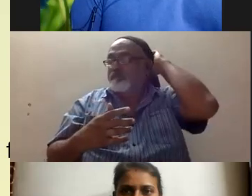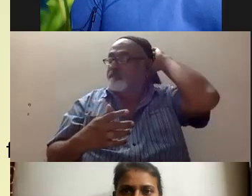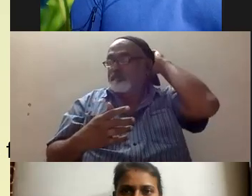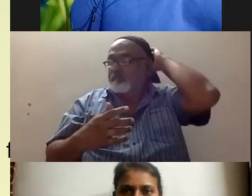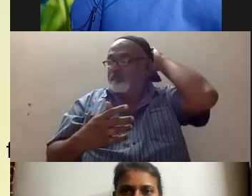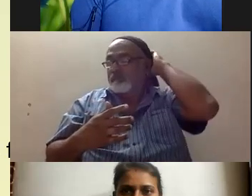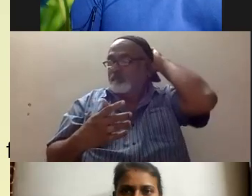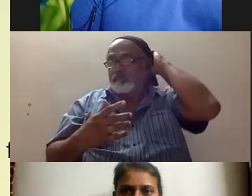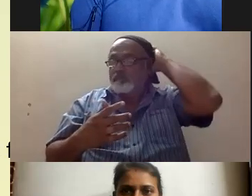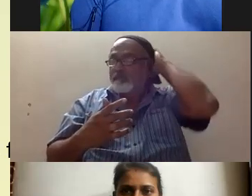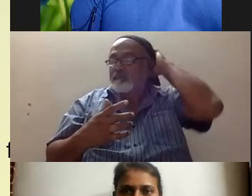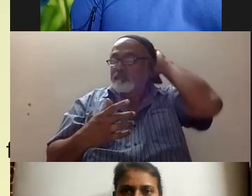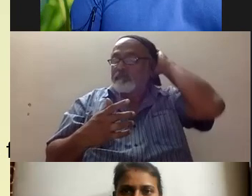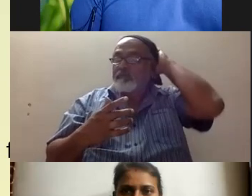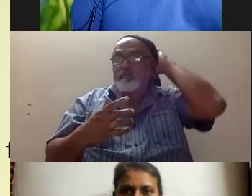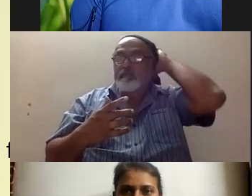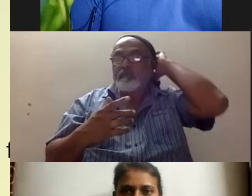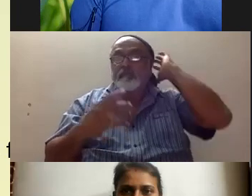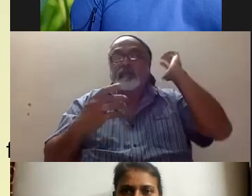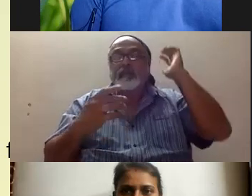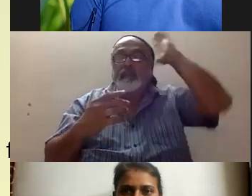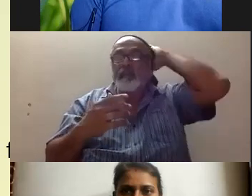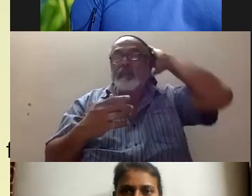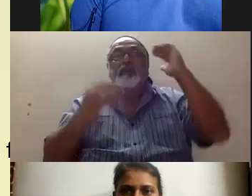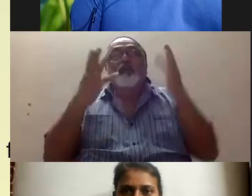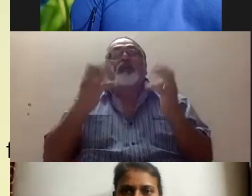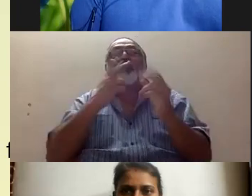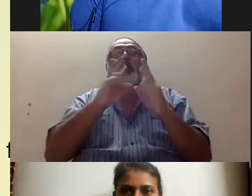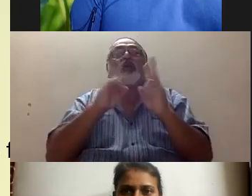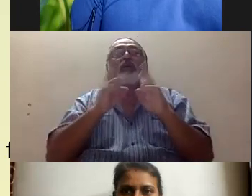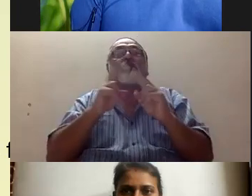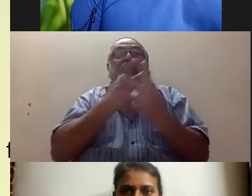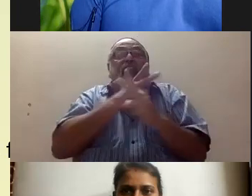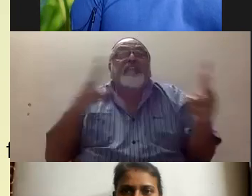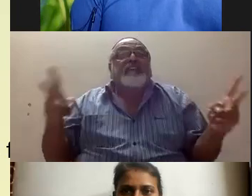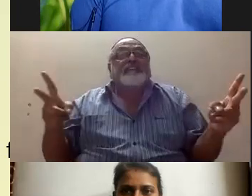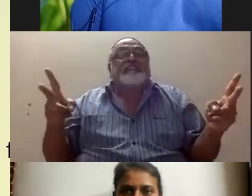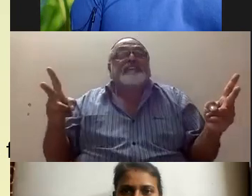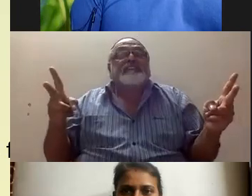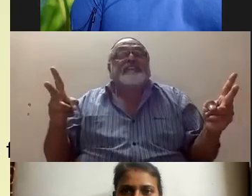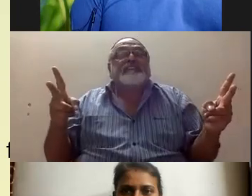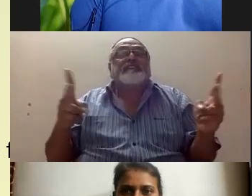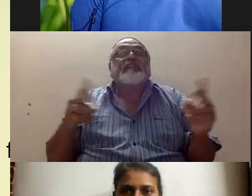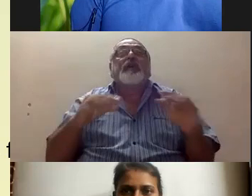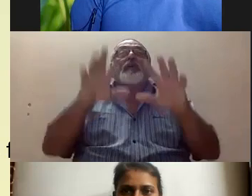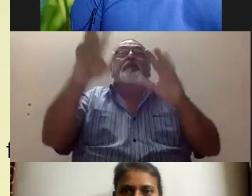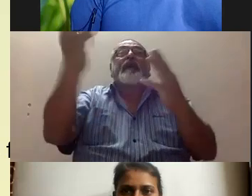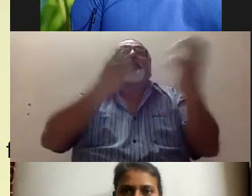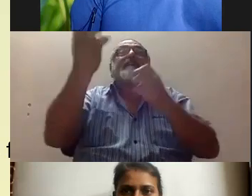about diversity in the space of procurement. And when they saw this business directory, they were, you know,